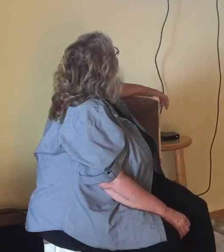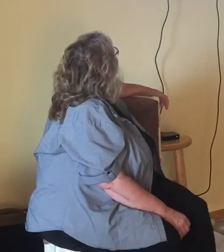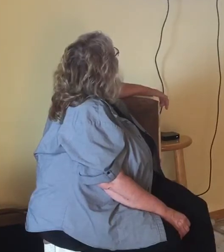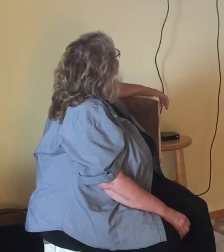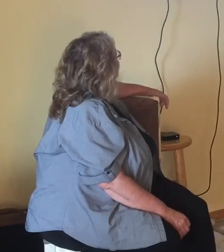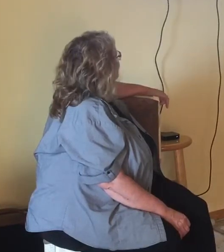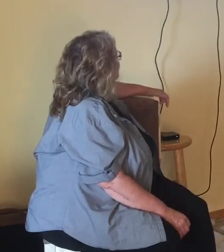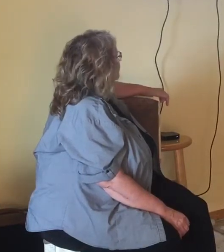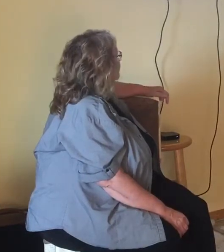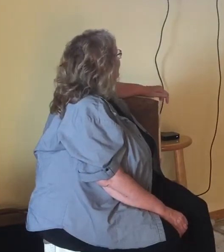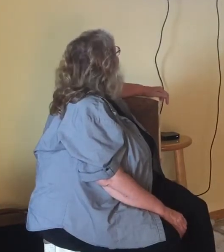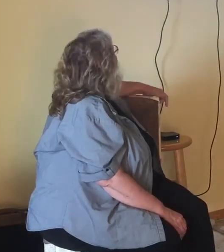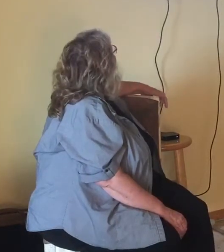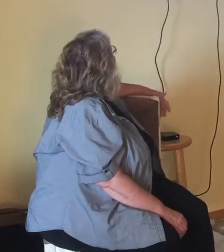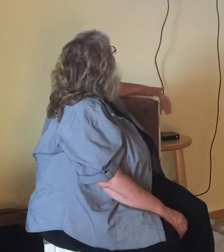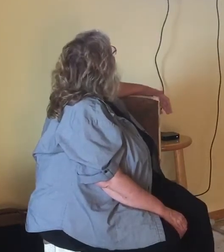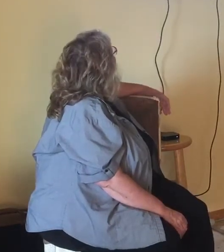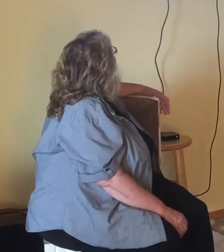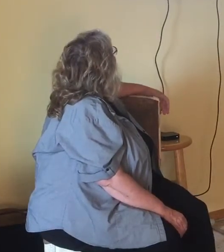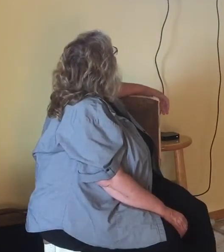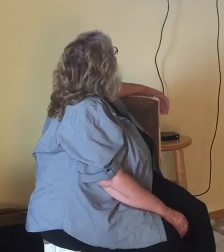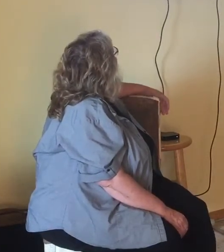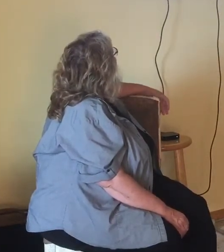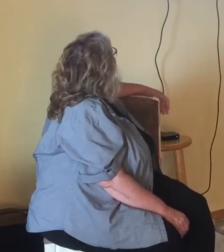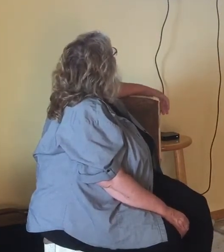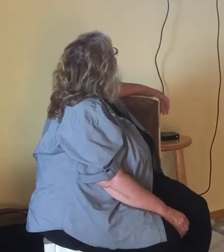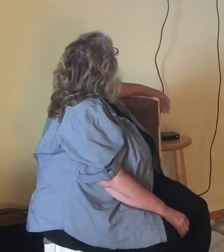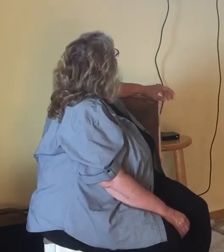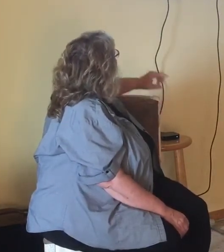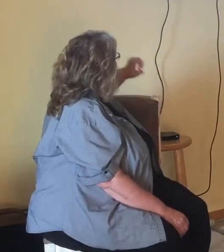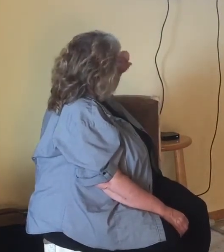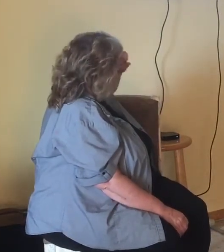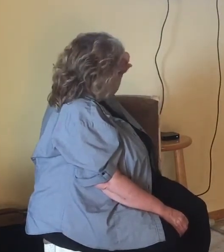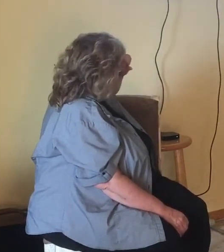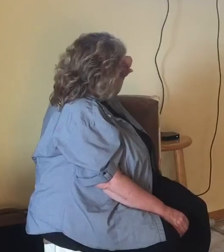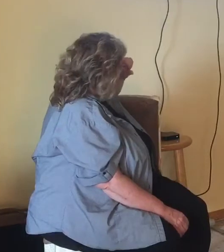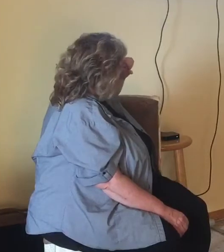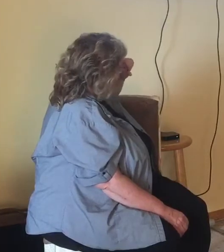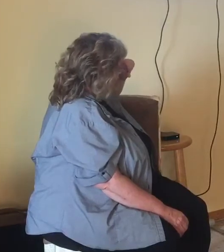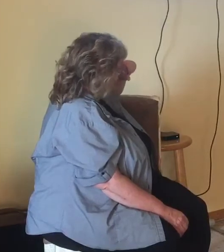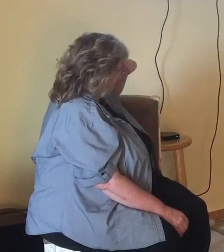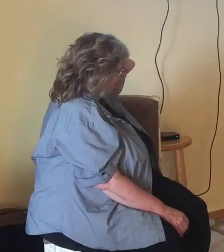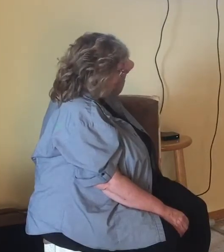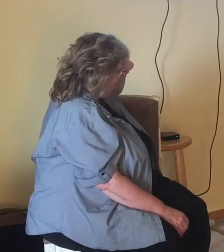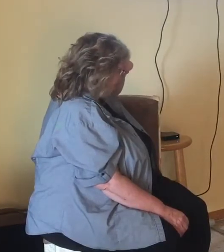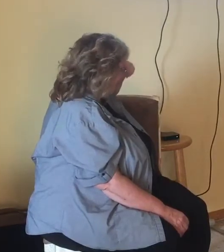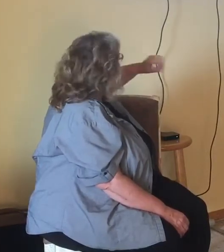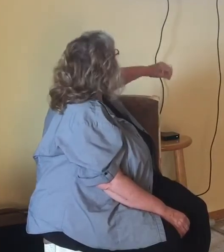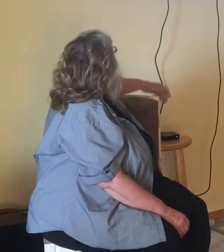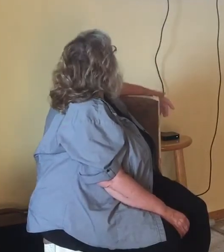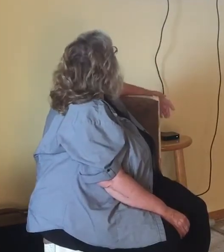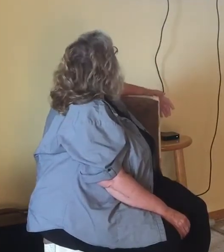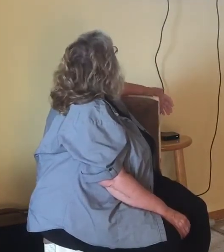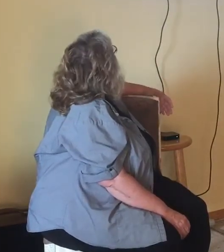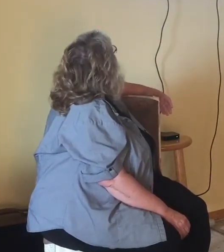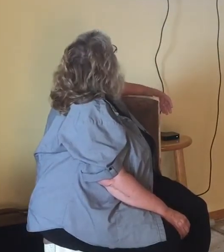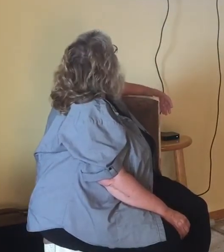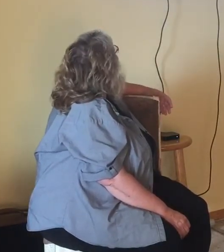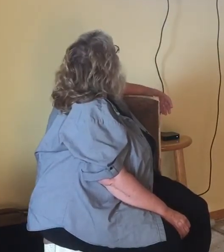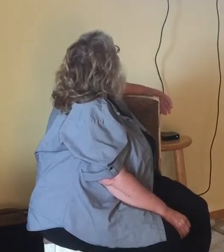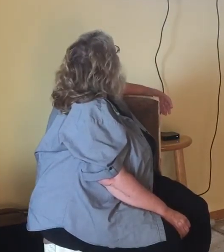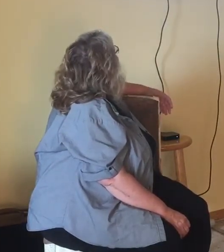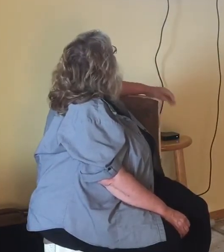issues. Now, there's a new gut-friendly supplement that helps fix the imbalance and leaves you feeling healthier and happier.